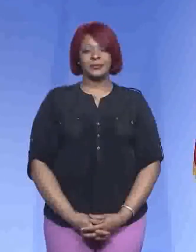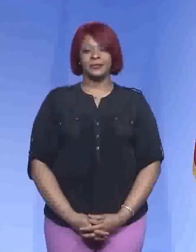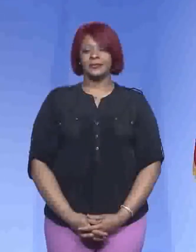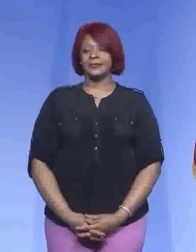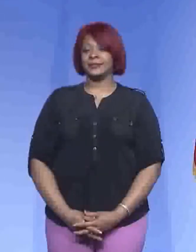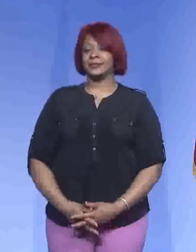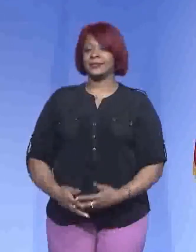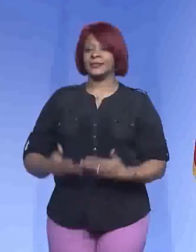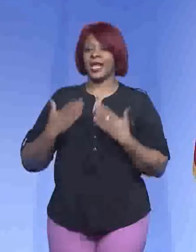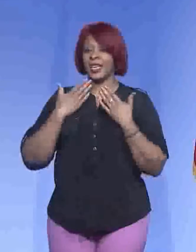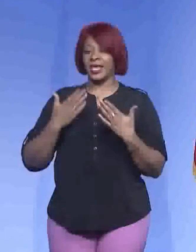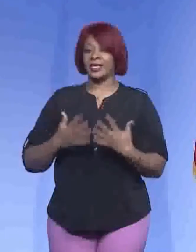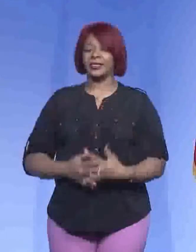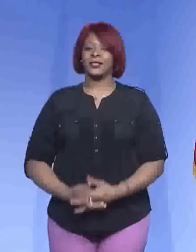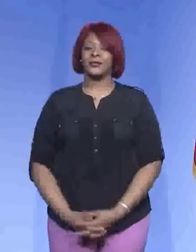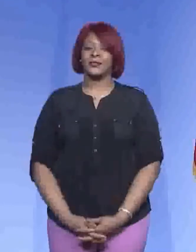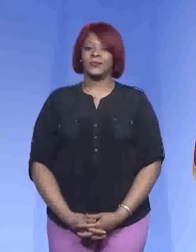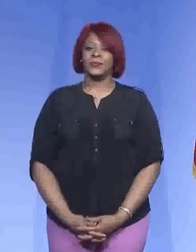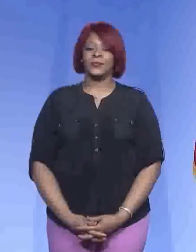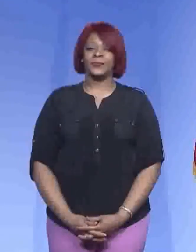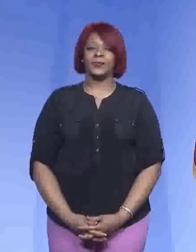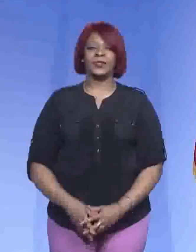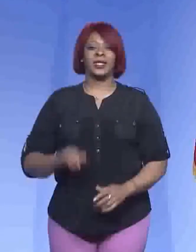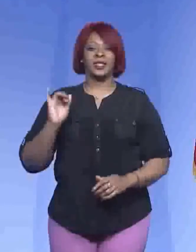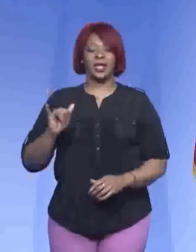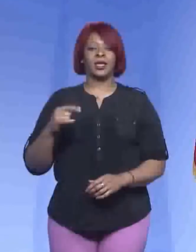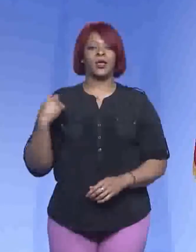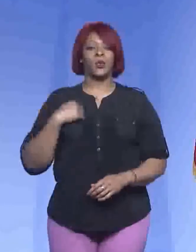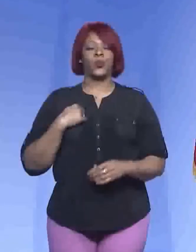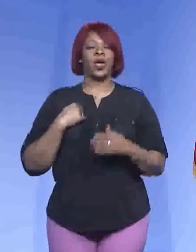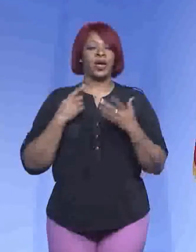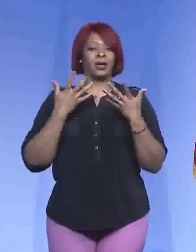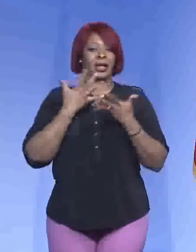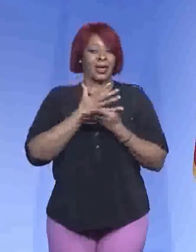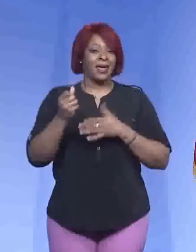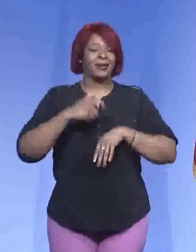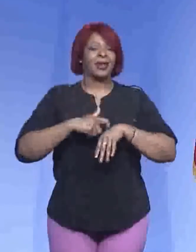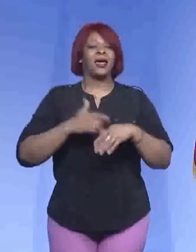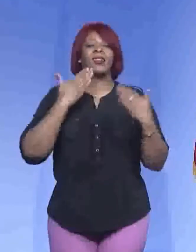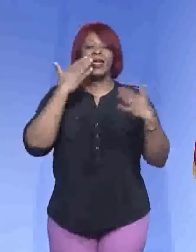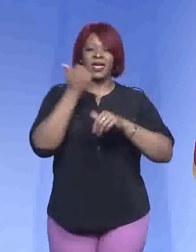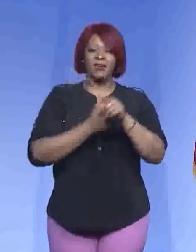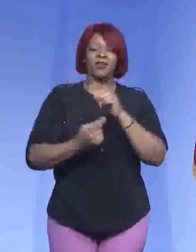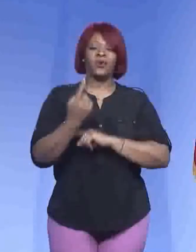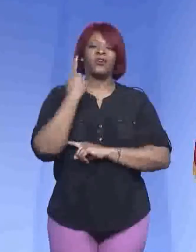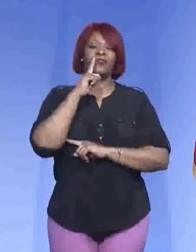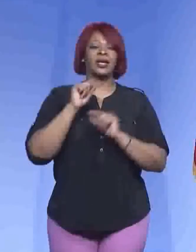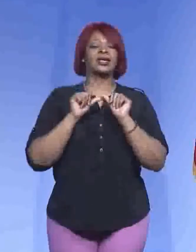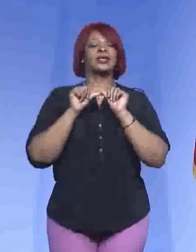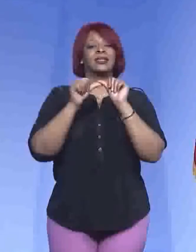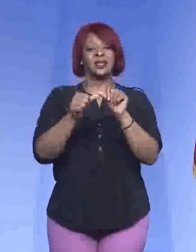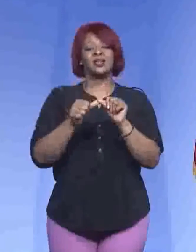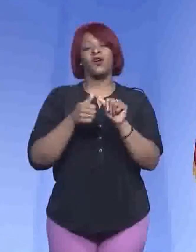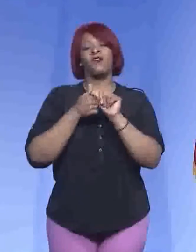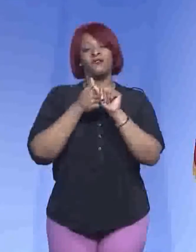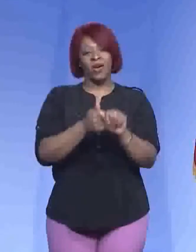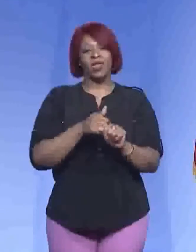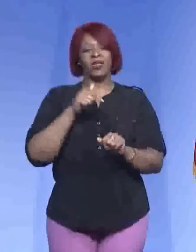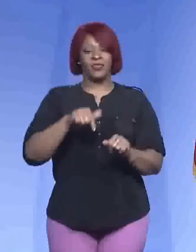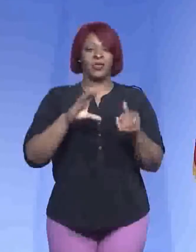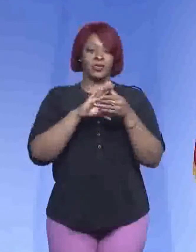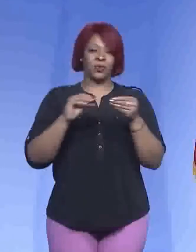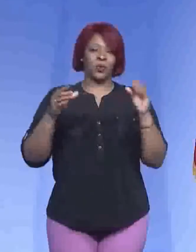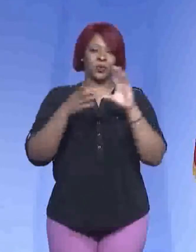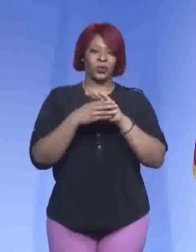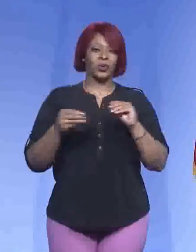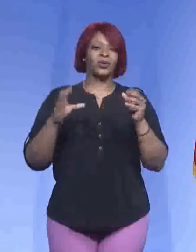Thank you. And with that, we are over time. I do want to thank everyone for continuing to follow this story, the